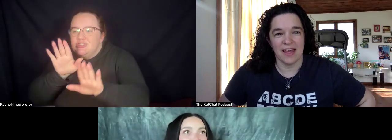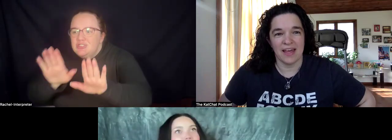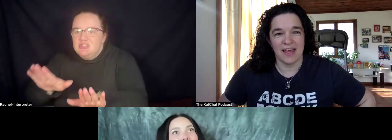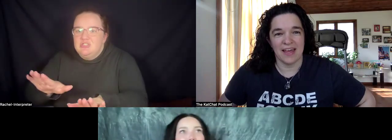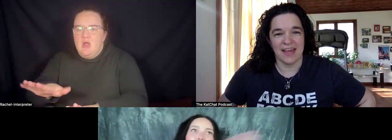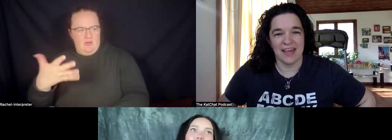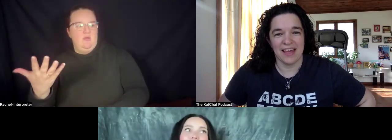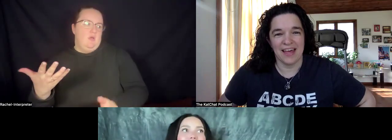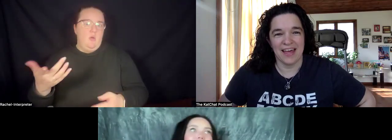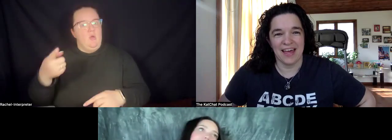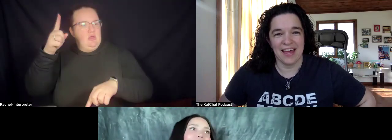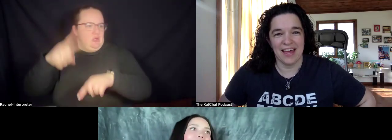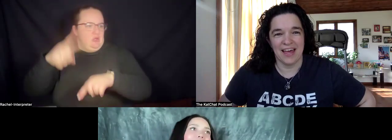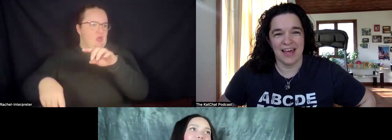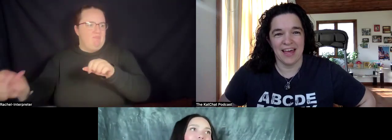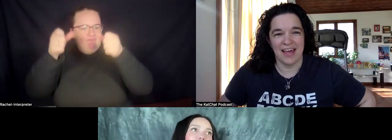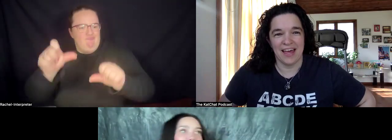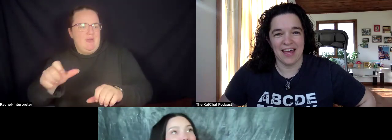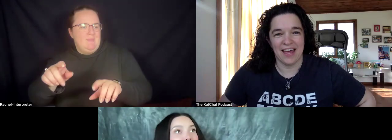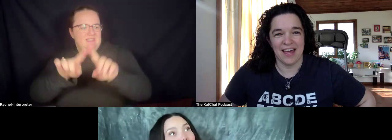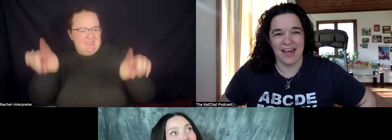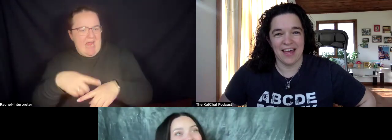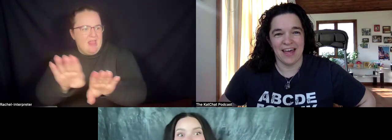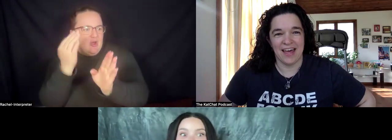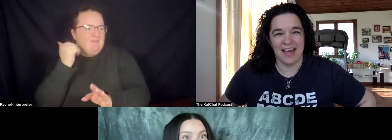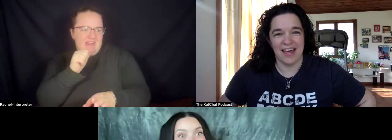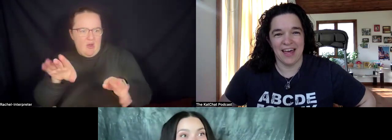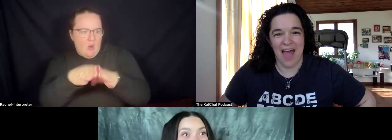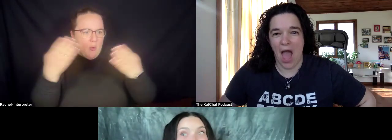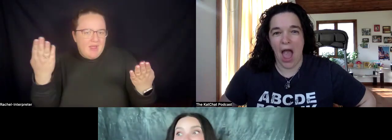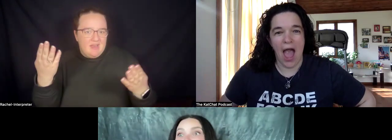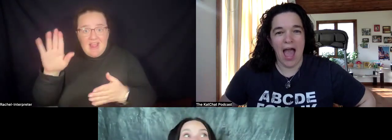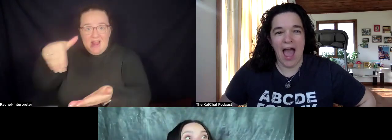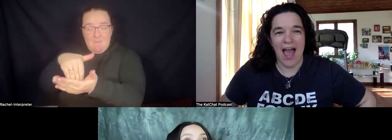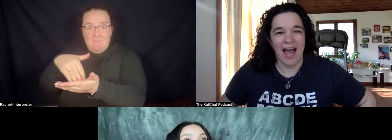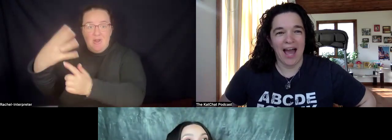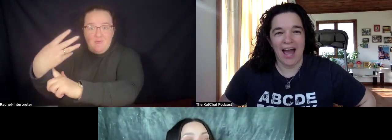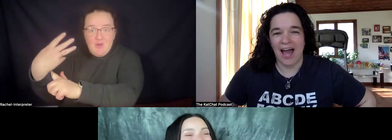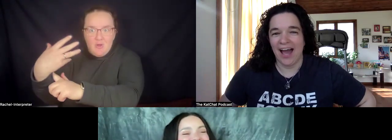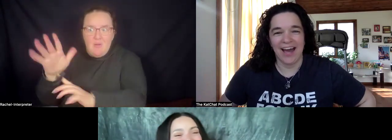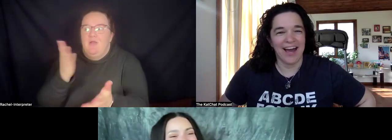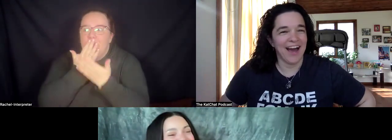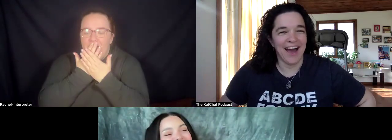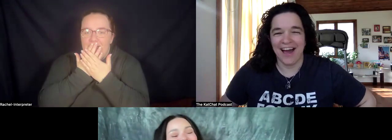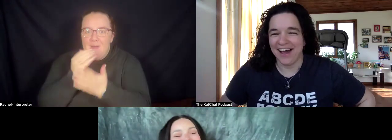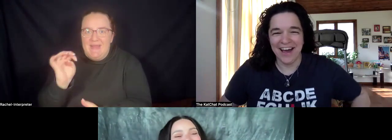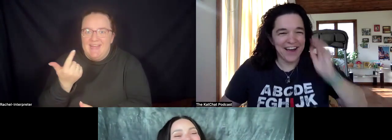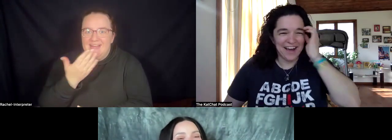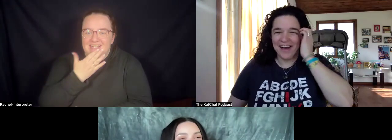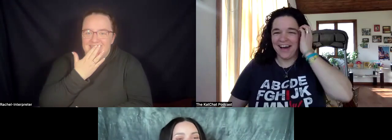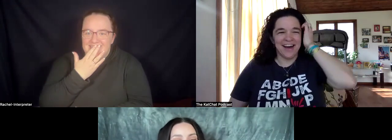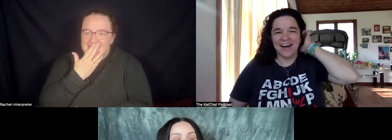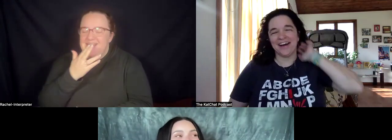and she goes, well, you could put a sign on the door if you're not open. Like in the middle of a take, we're going. It was